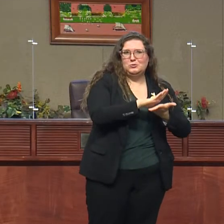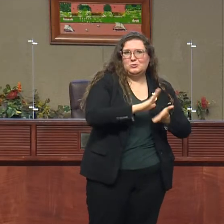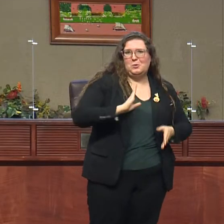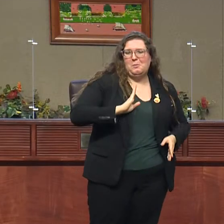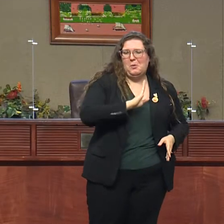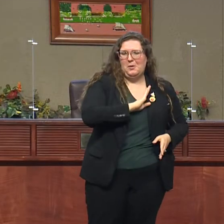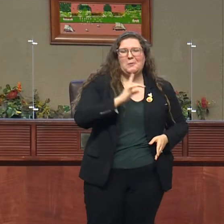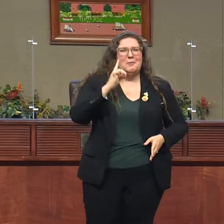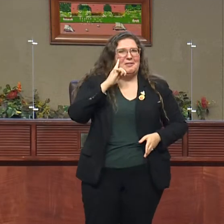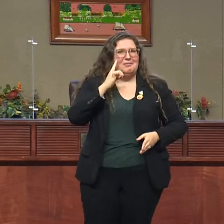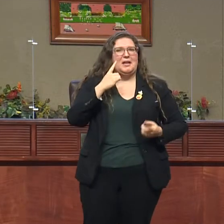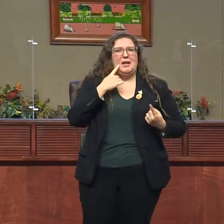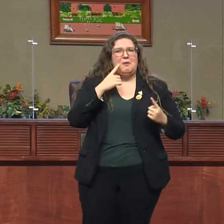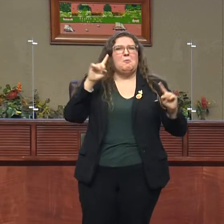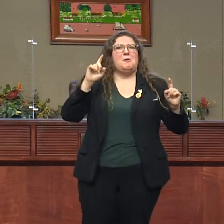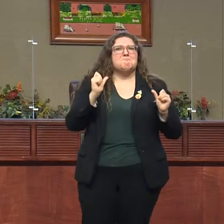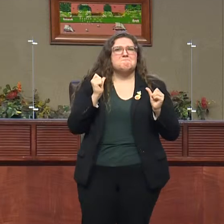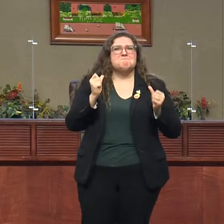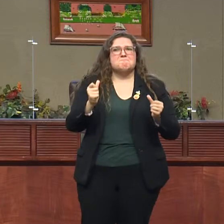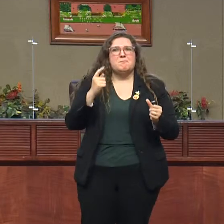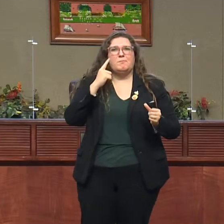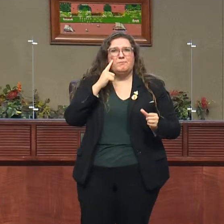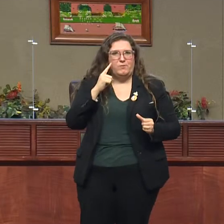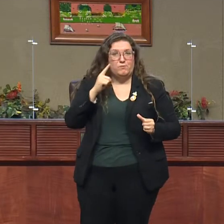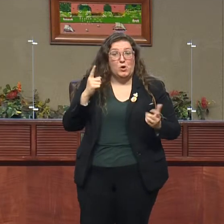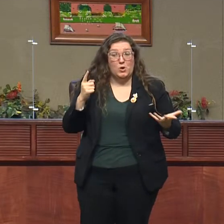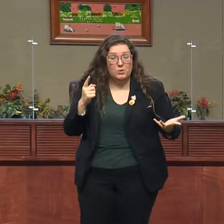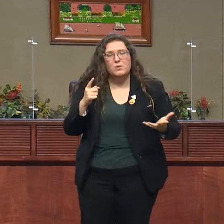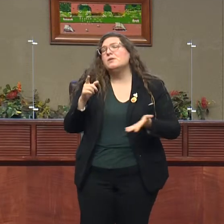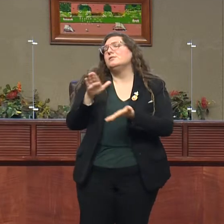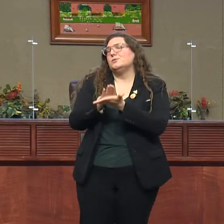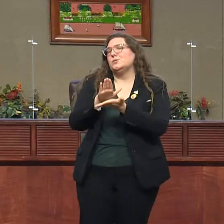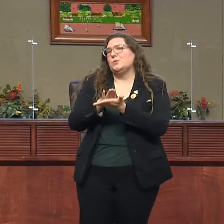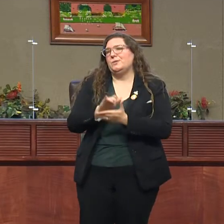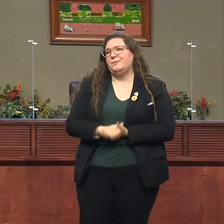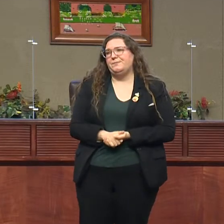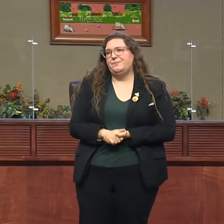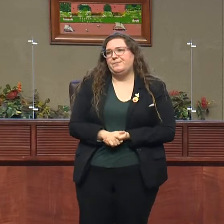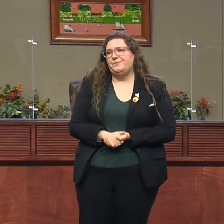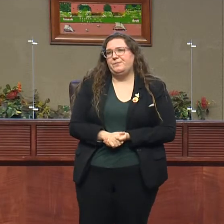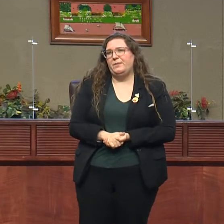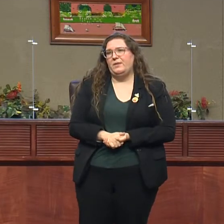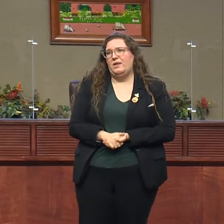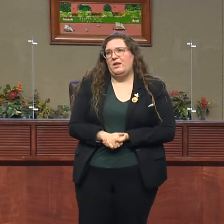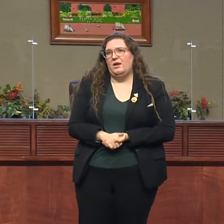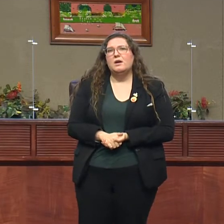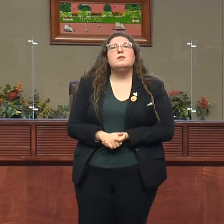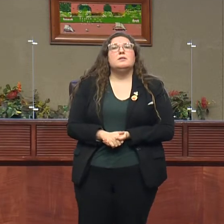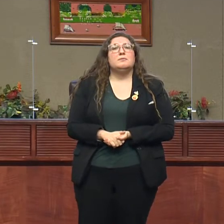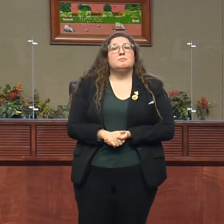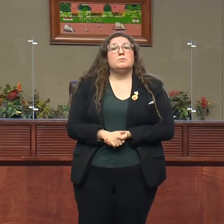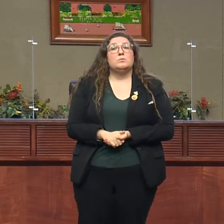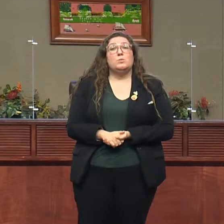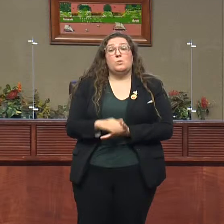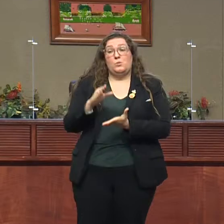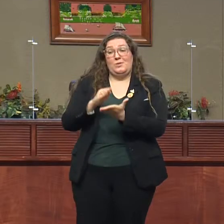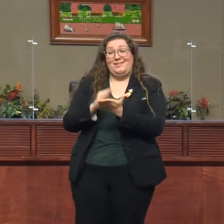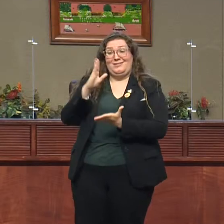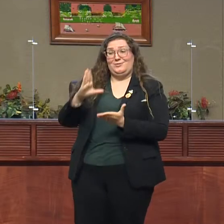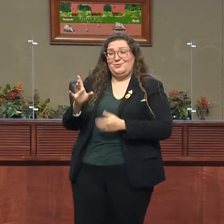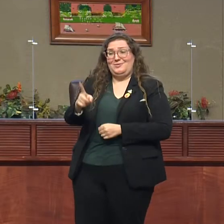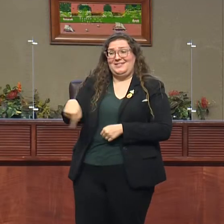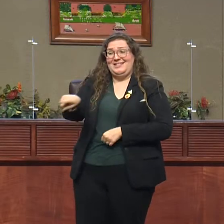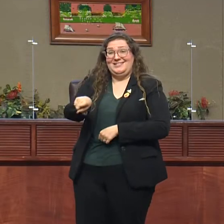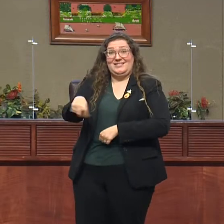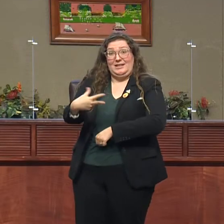great thing for the schools. It will facilitate getting vaccinated. It will prevent parents from having to take